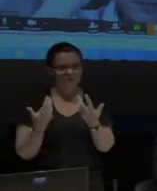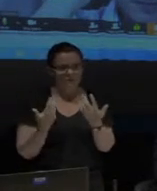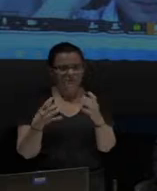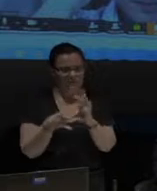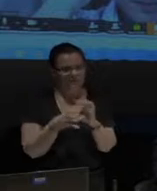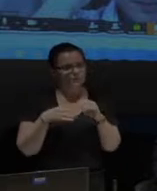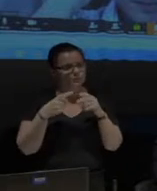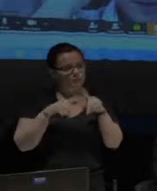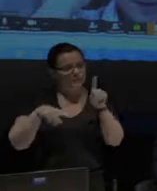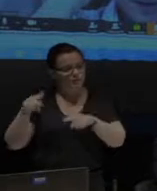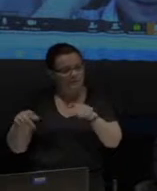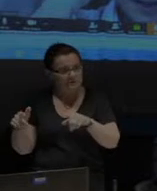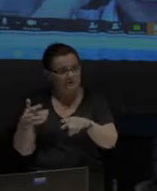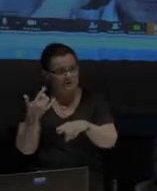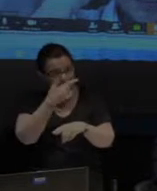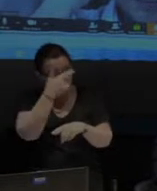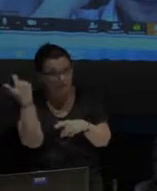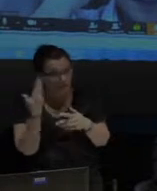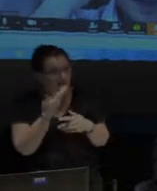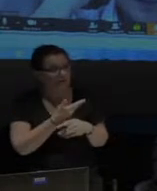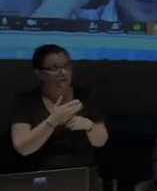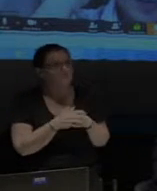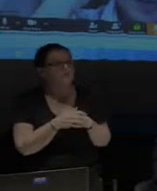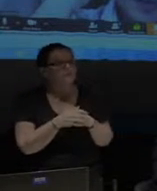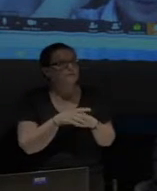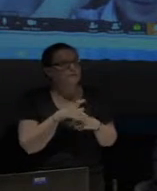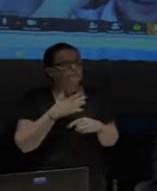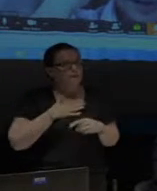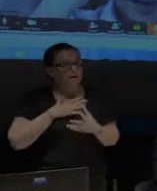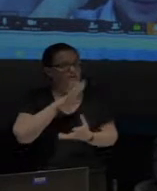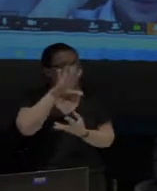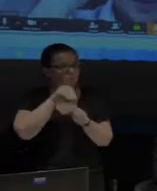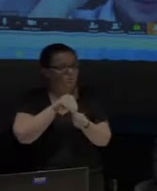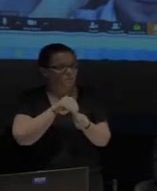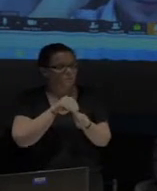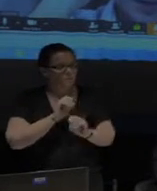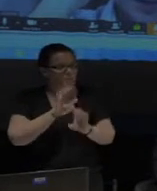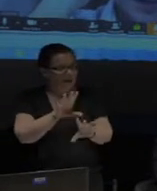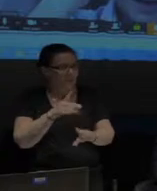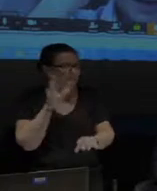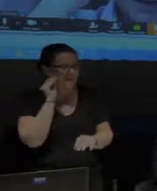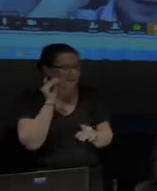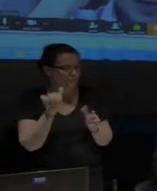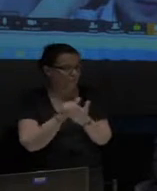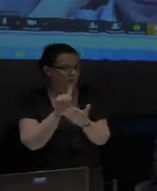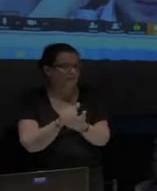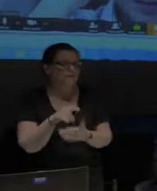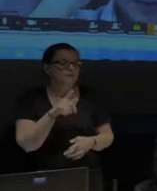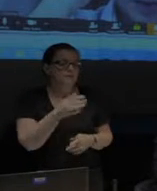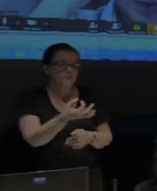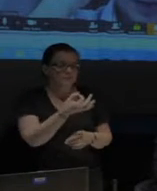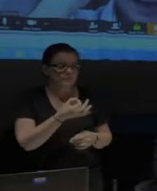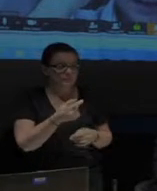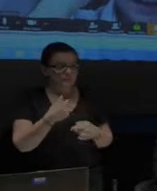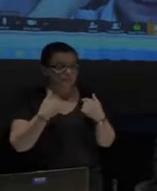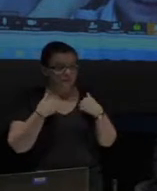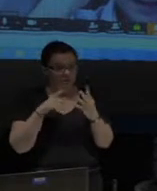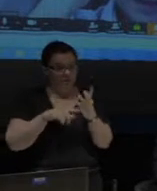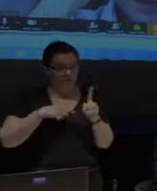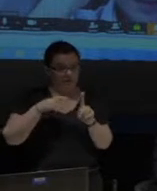sense? I'd like to paraphrase, because again, I couldn't hear properly. The question was about the